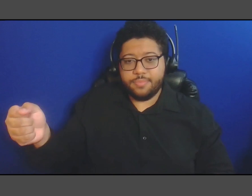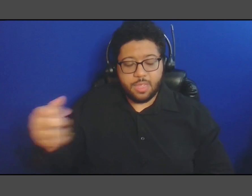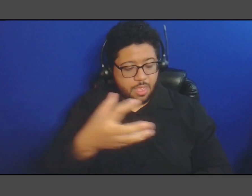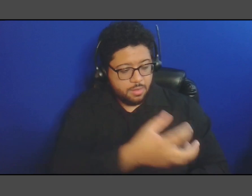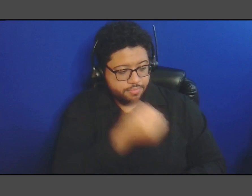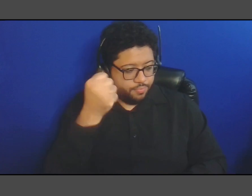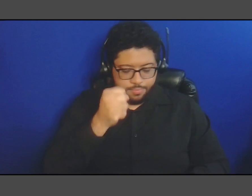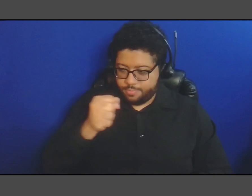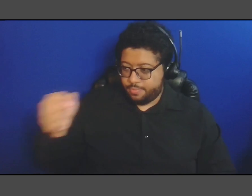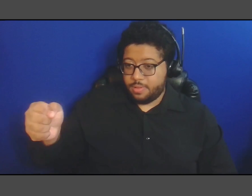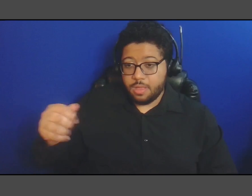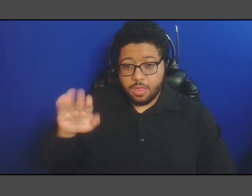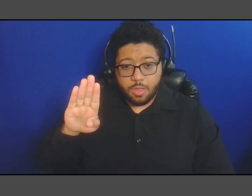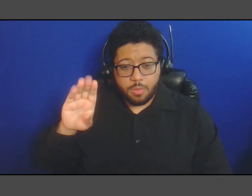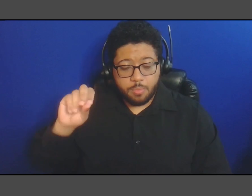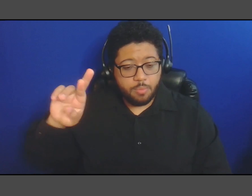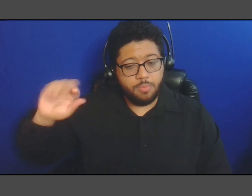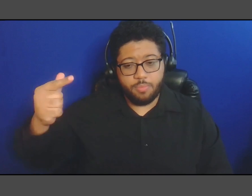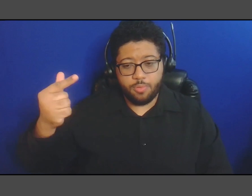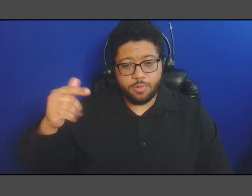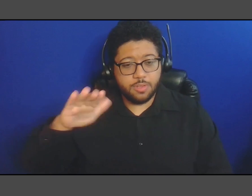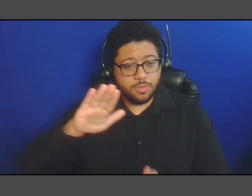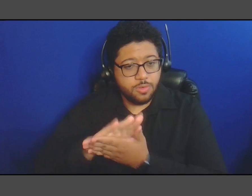the next,